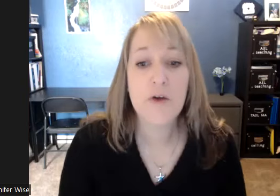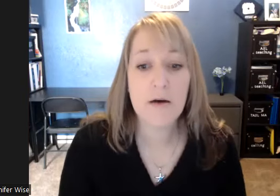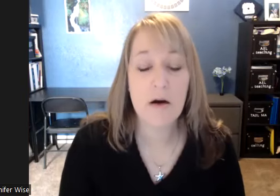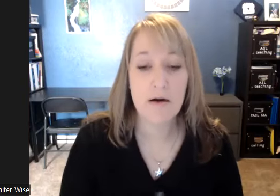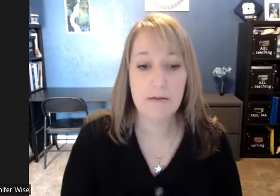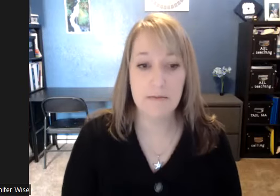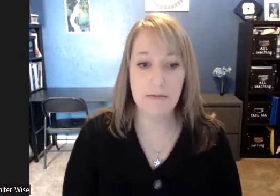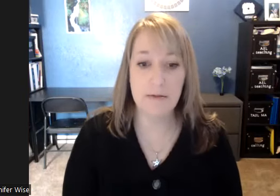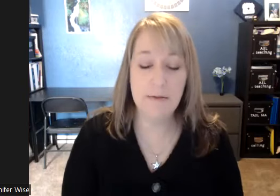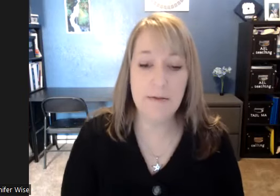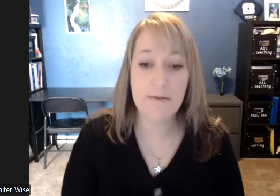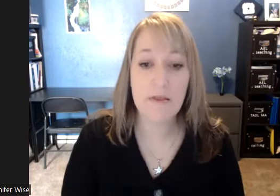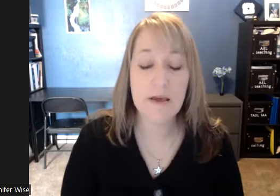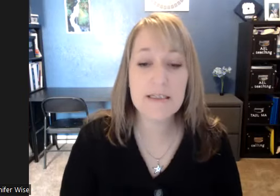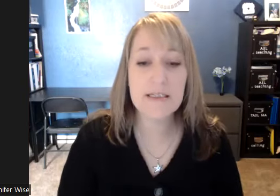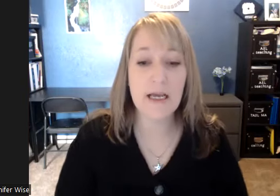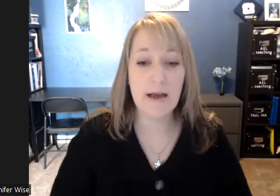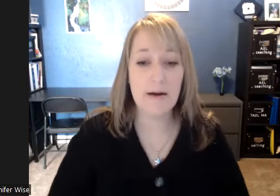Credit card. This